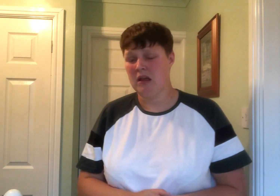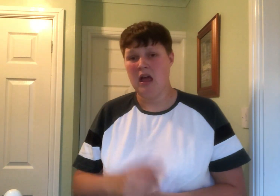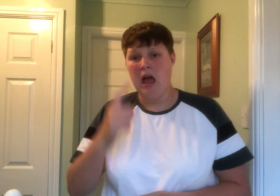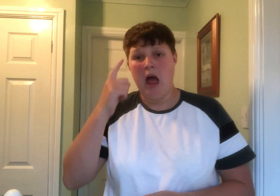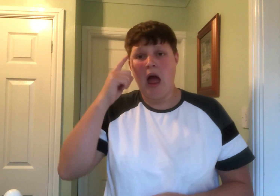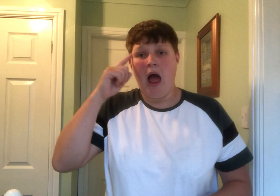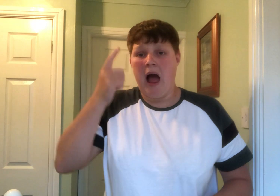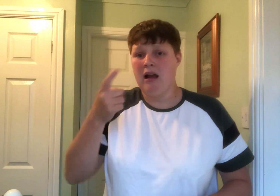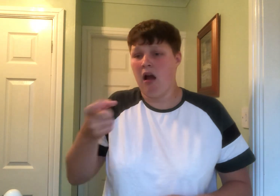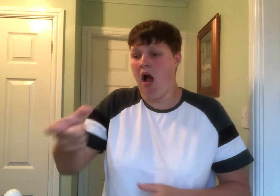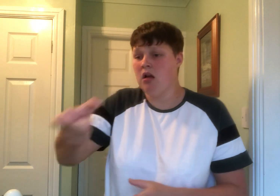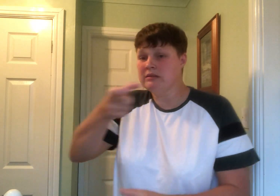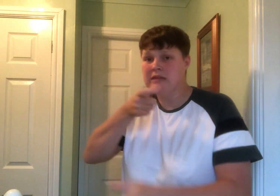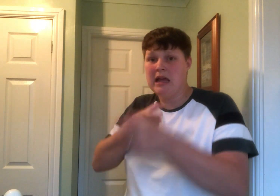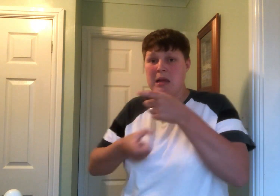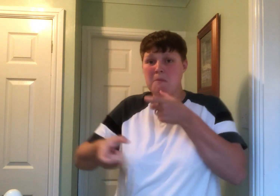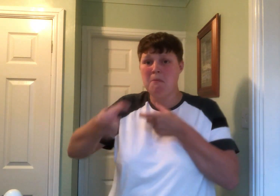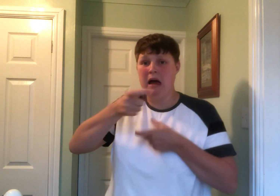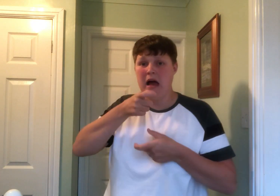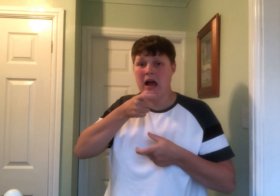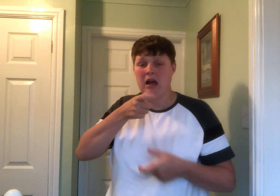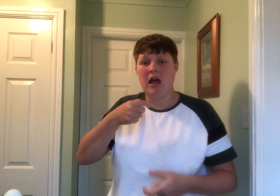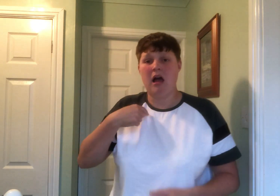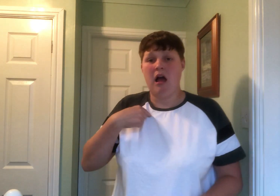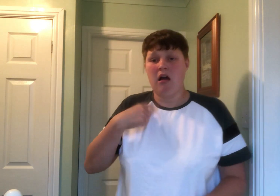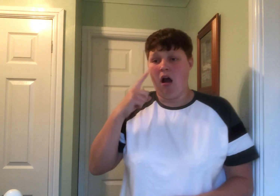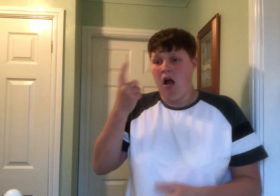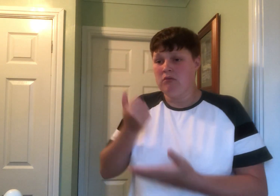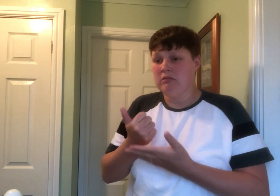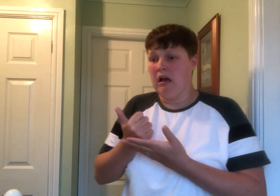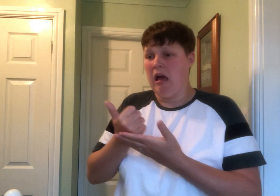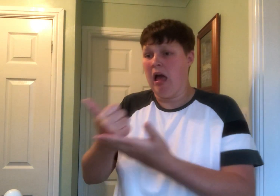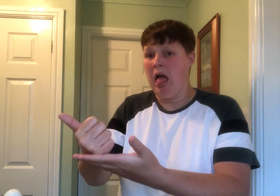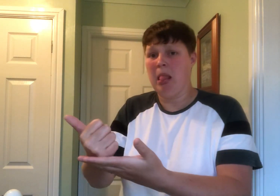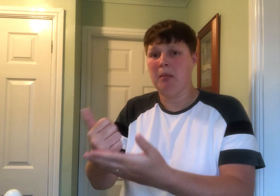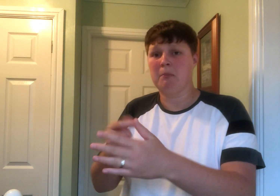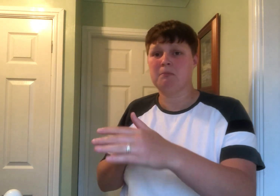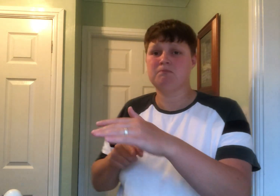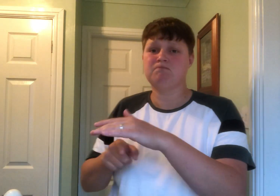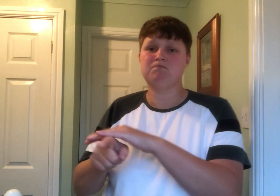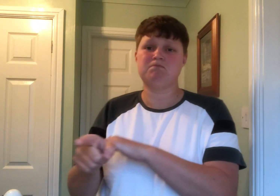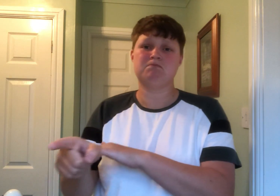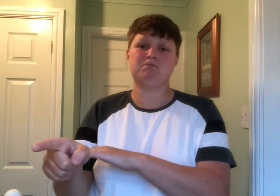And I can't take it back I can't unpack the baggage left